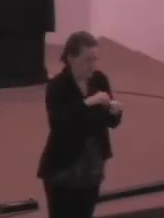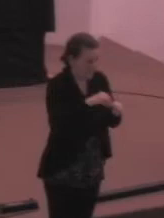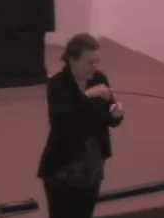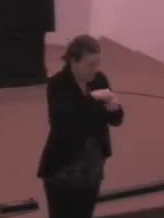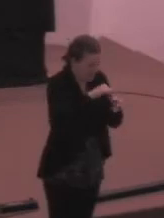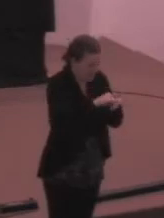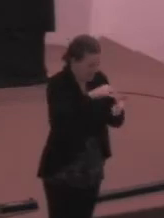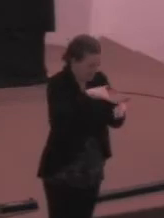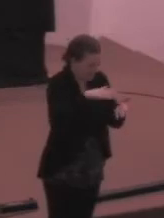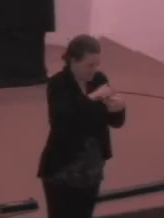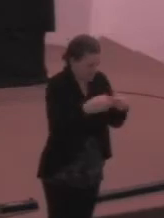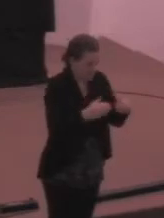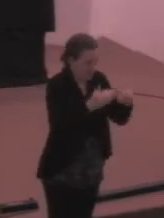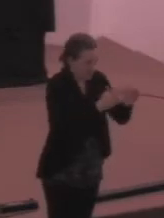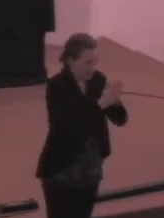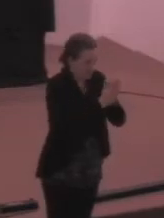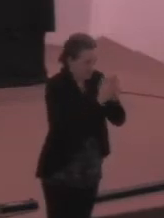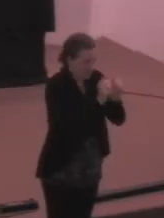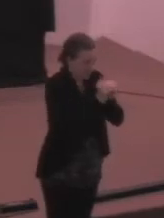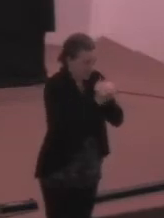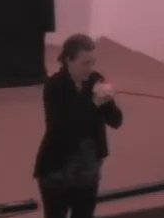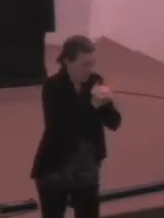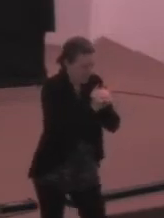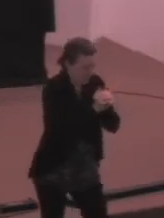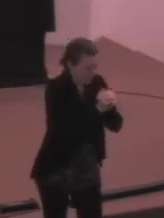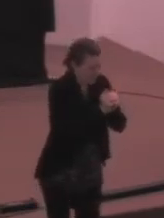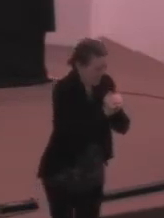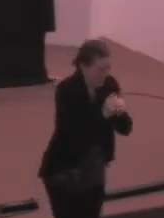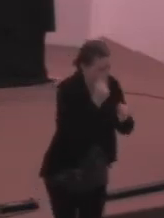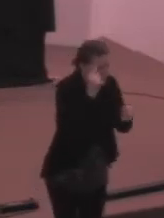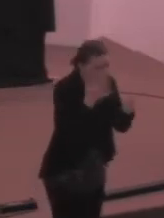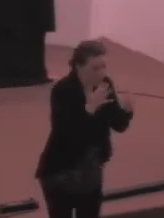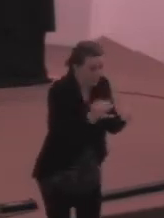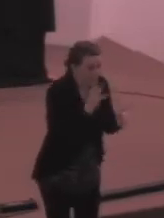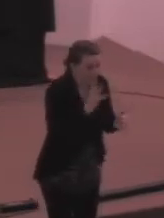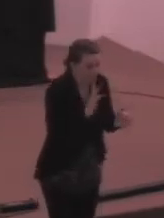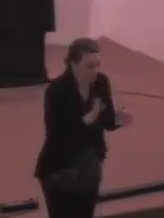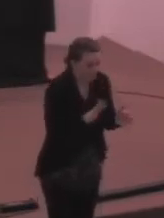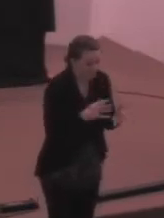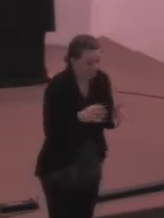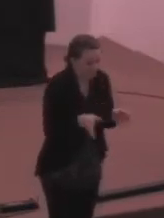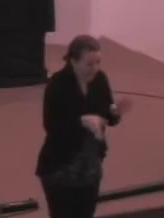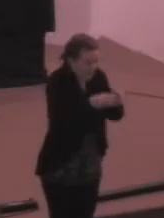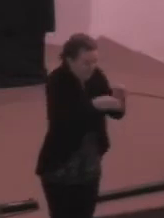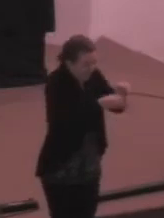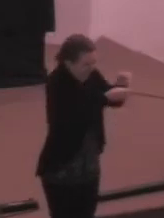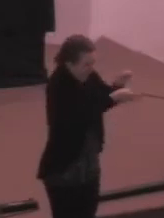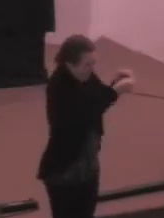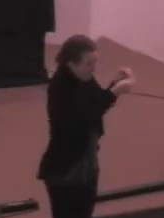you'd bow your heads with me, I think I'm done. I kind of added something in there.